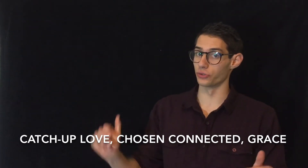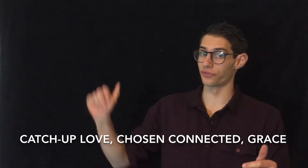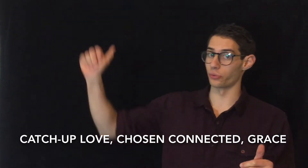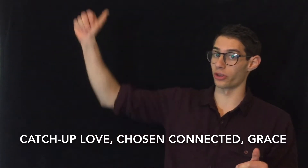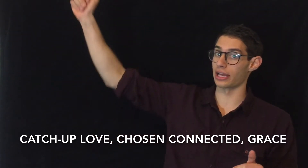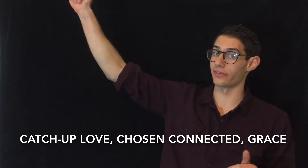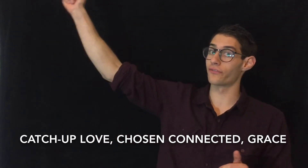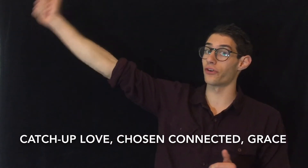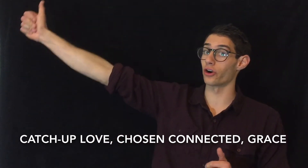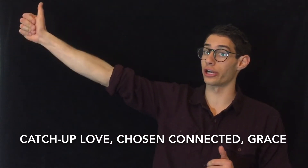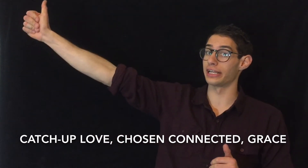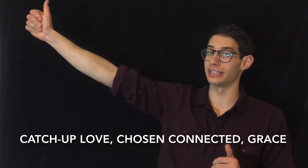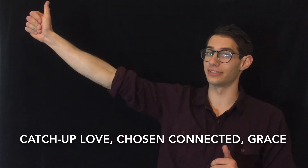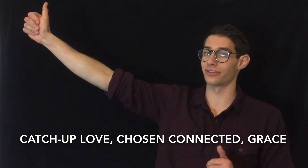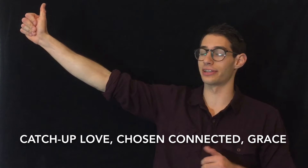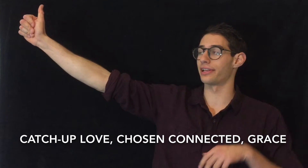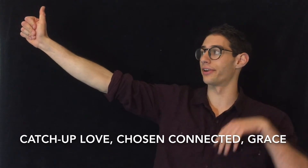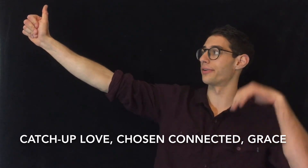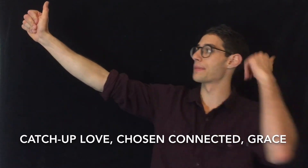from where that far hand is right there.